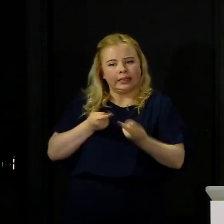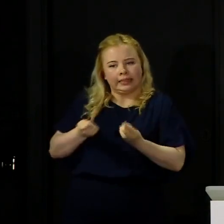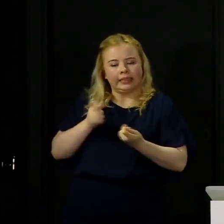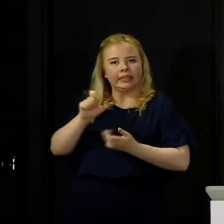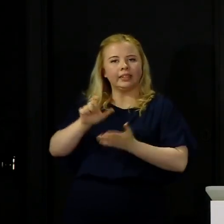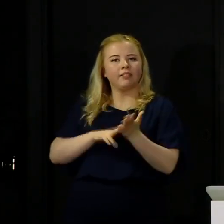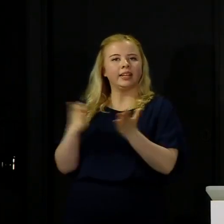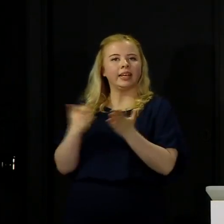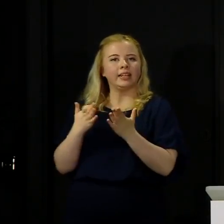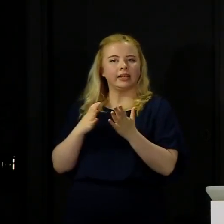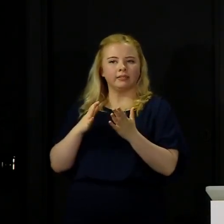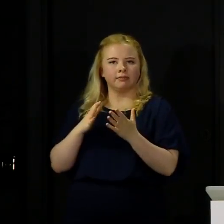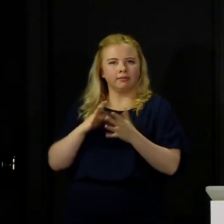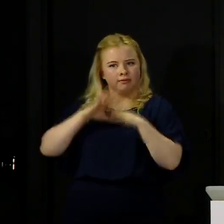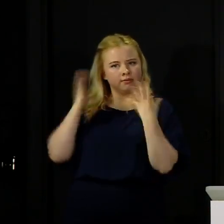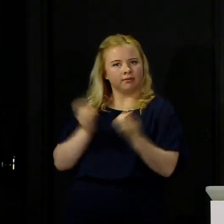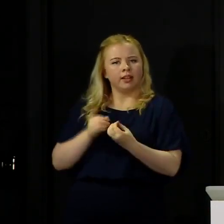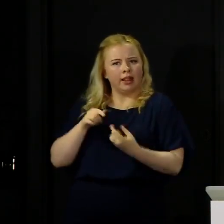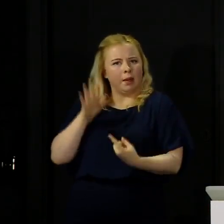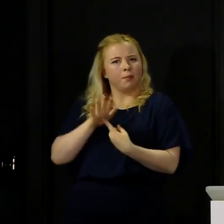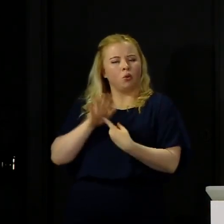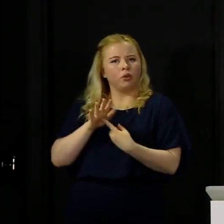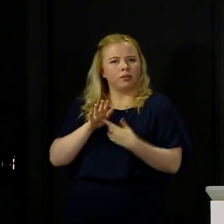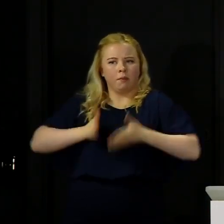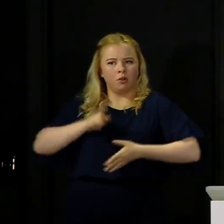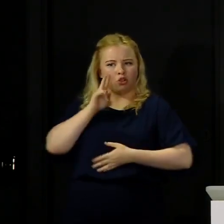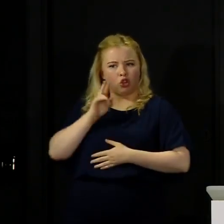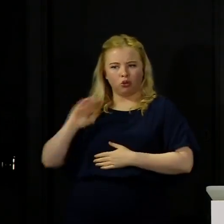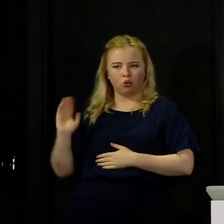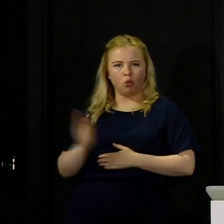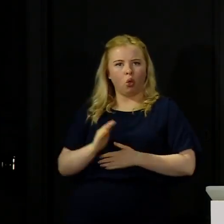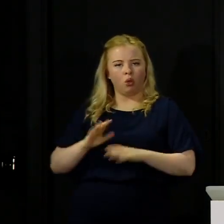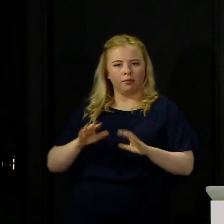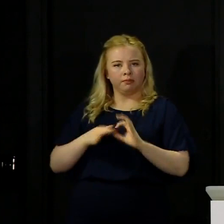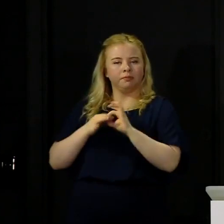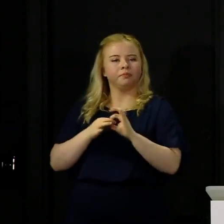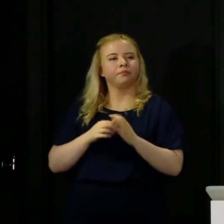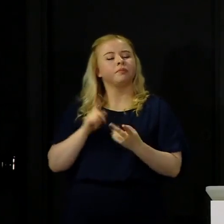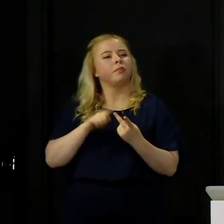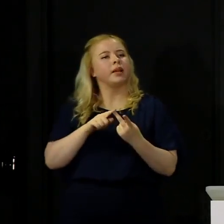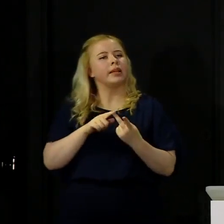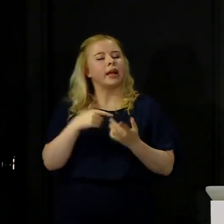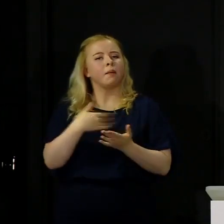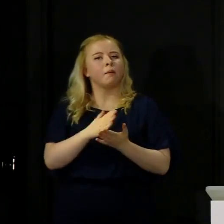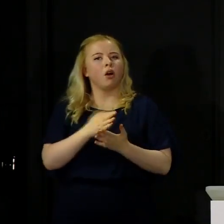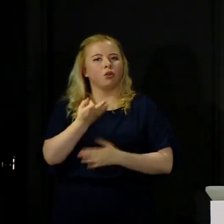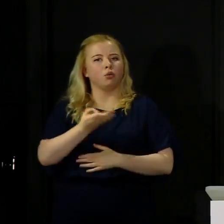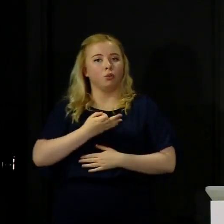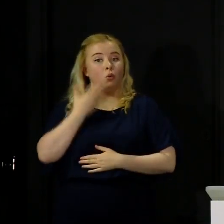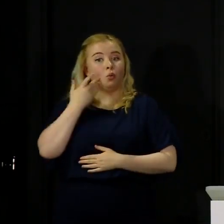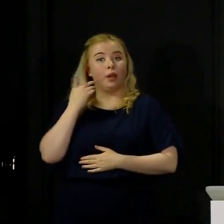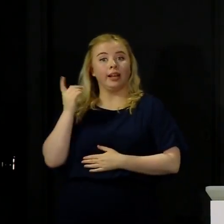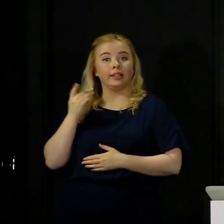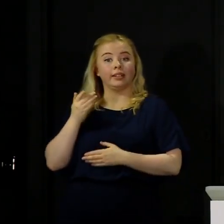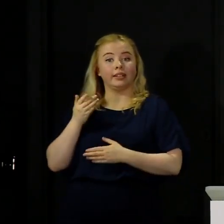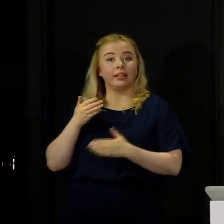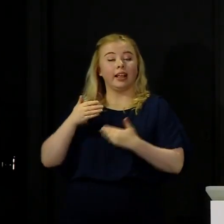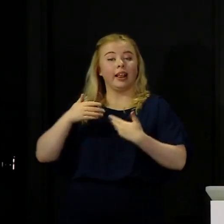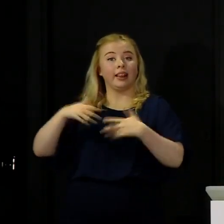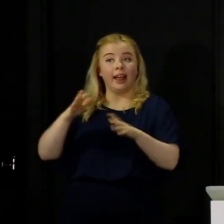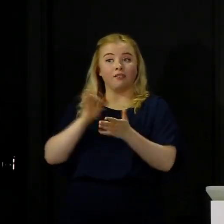remain important overall, and I think it's vital that we see it in that way. On the second part of your question, as I left my office to come